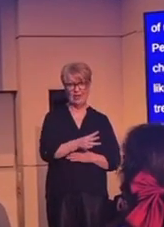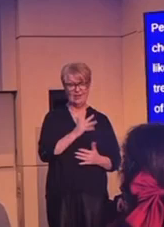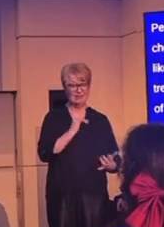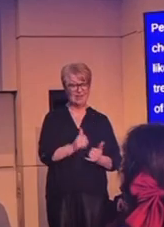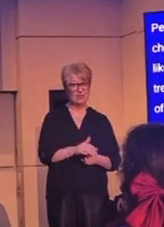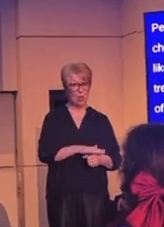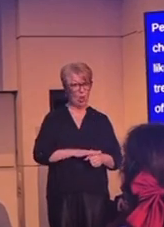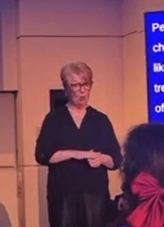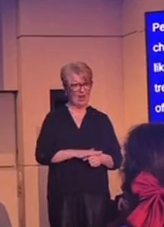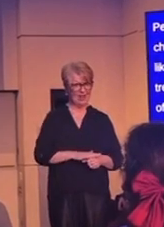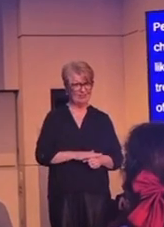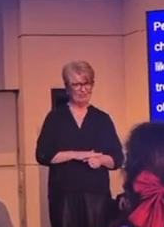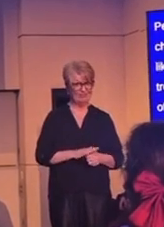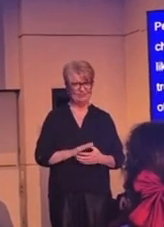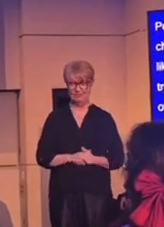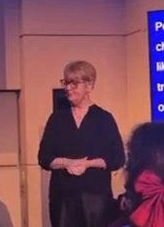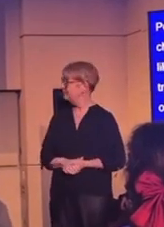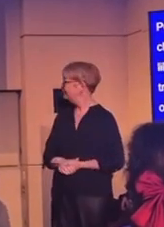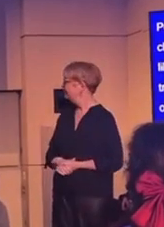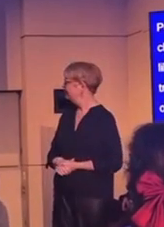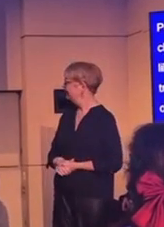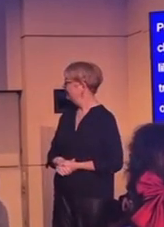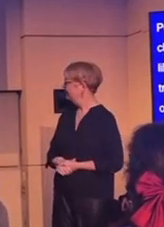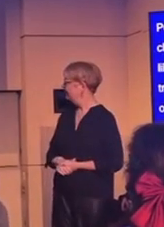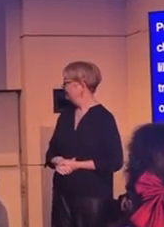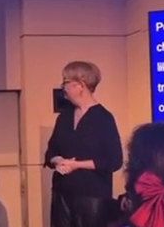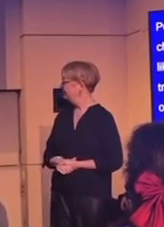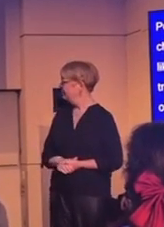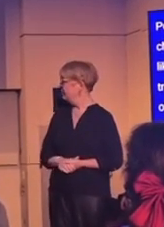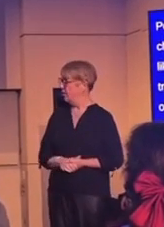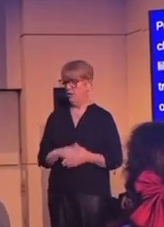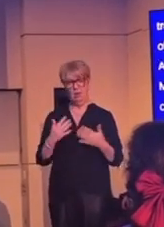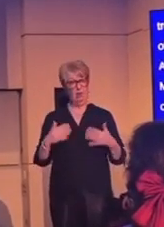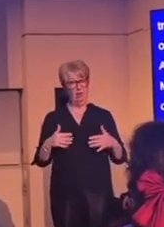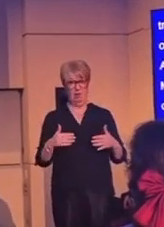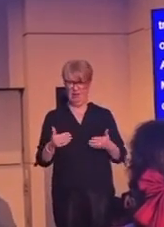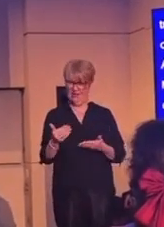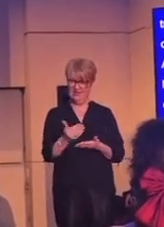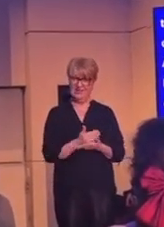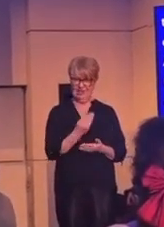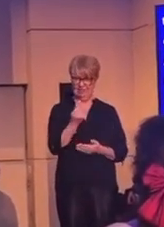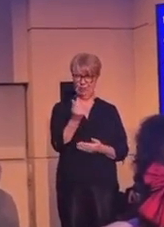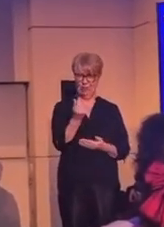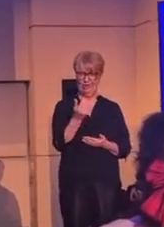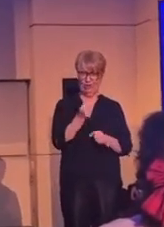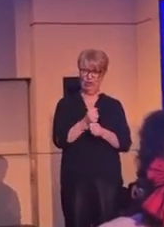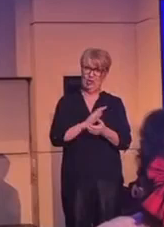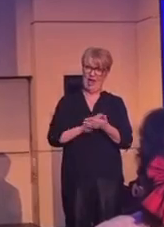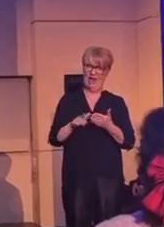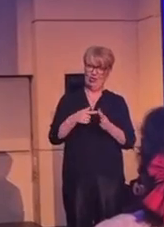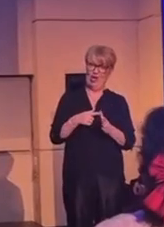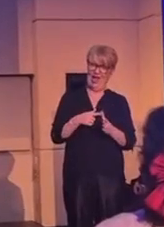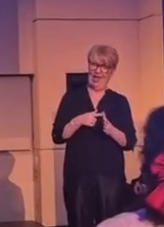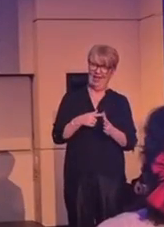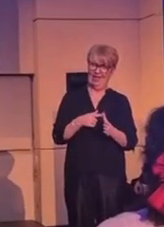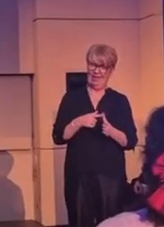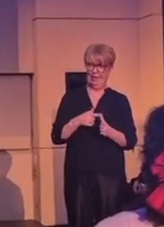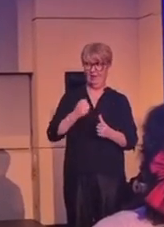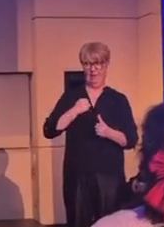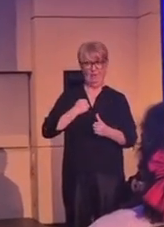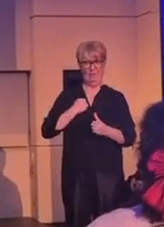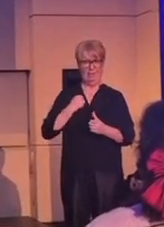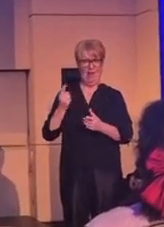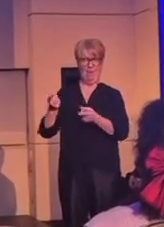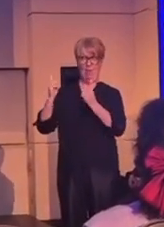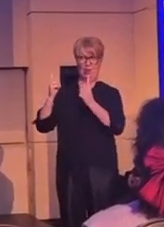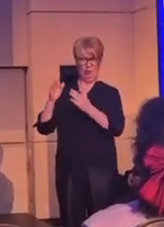Not only is this a cost saving for the GHA, which is great, and I'm sure that my DG would be very happy